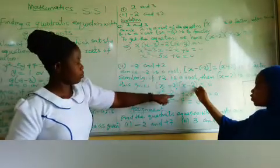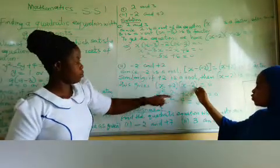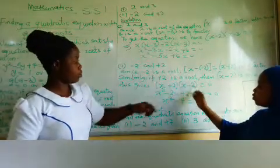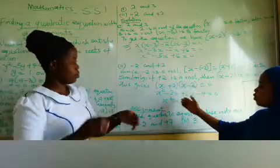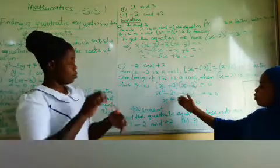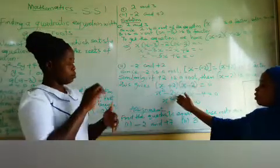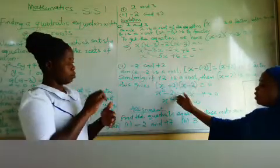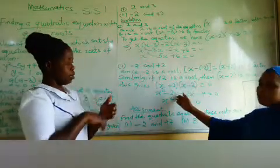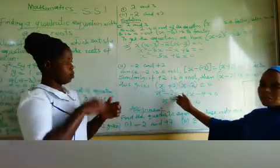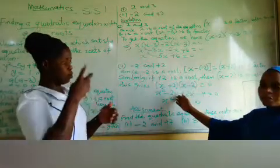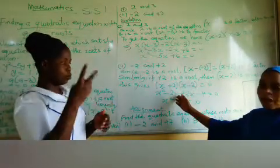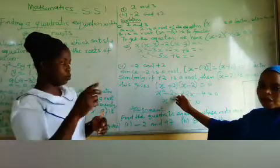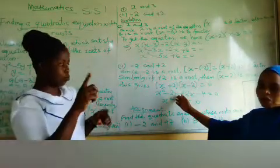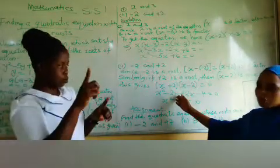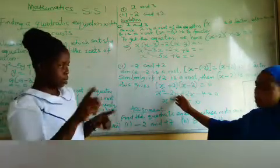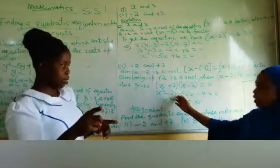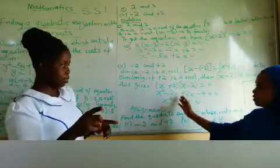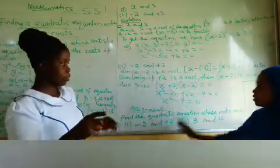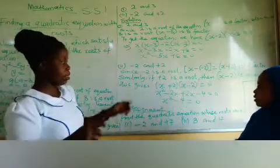2 will give us minus 2x.